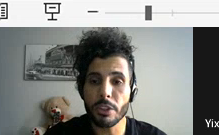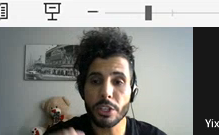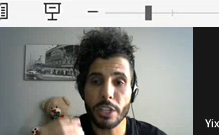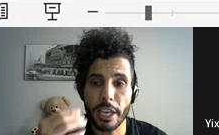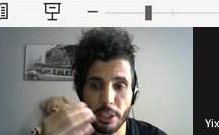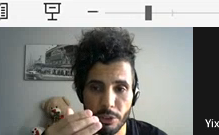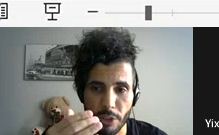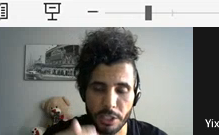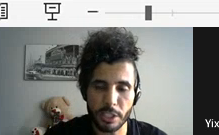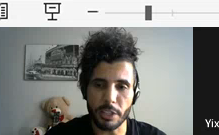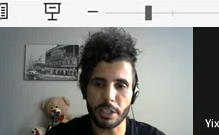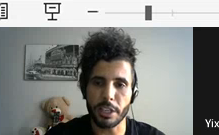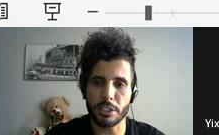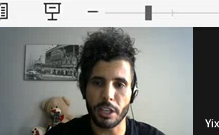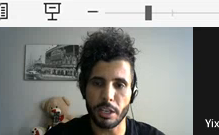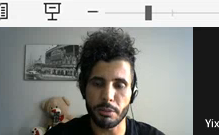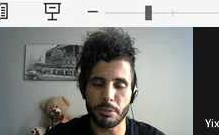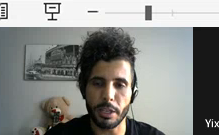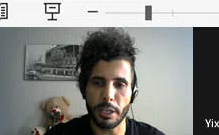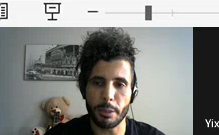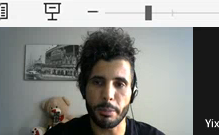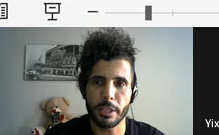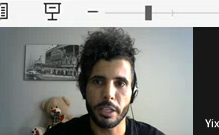There is head thrust in the case of